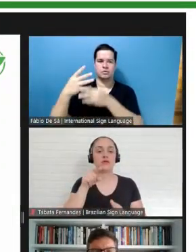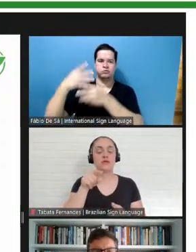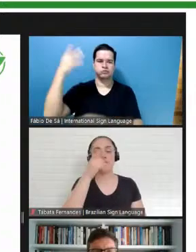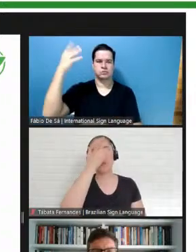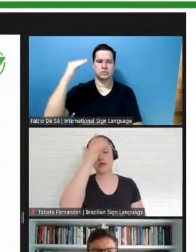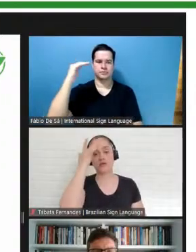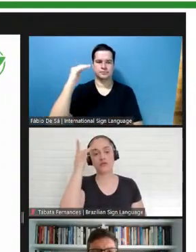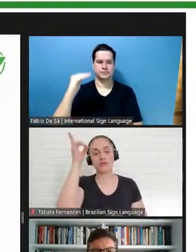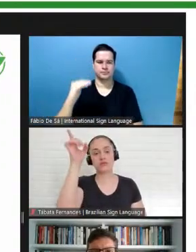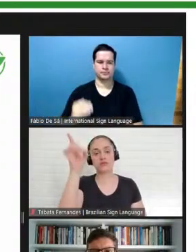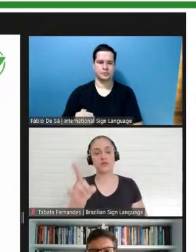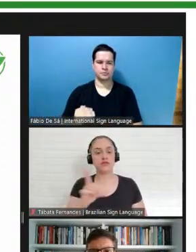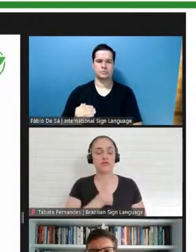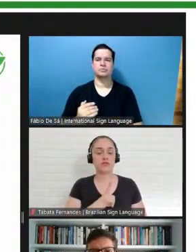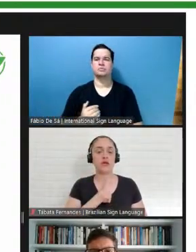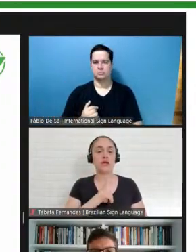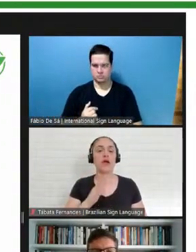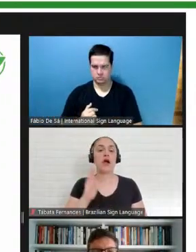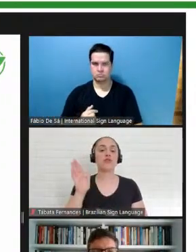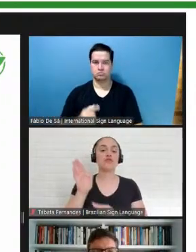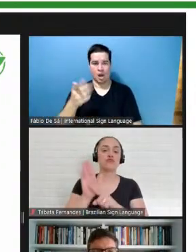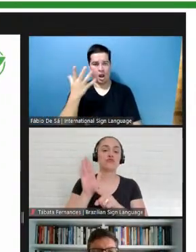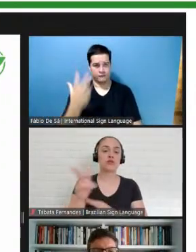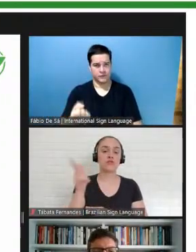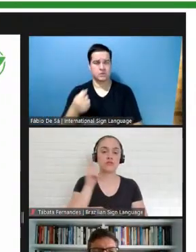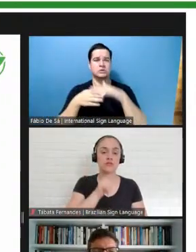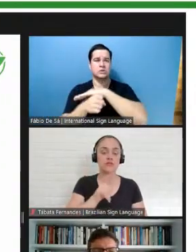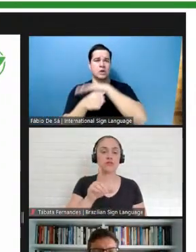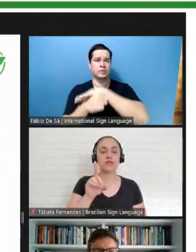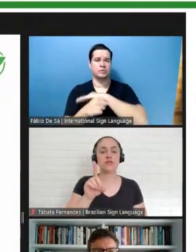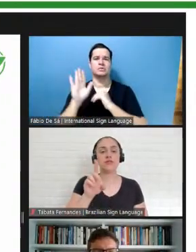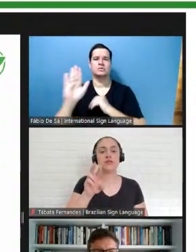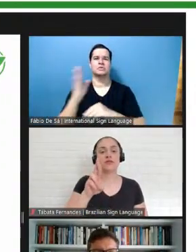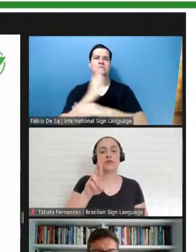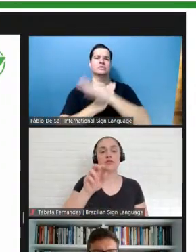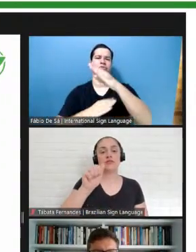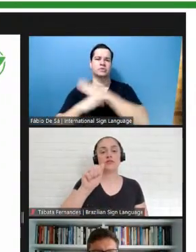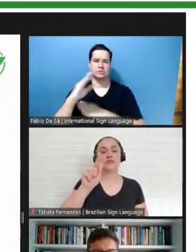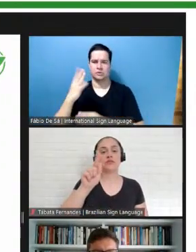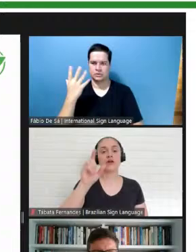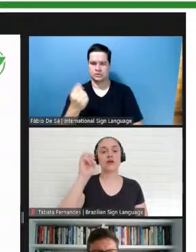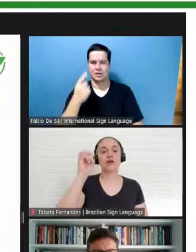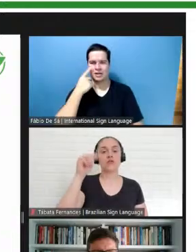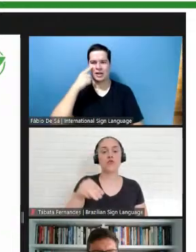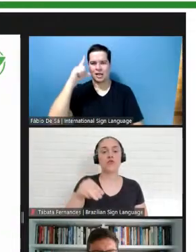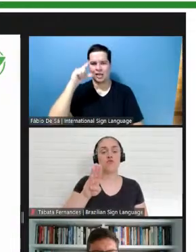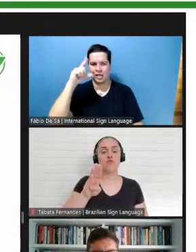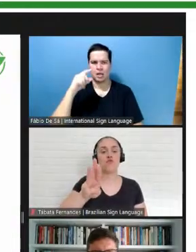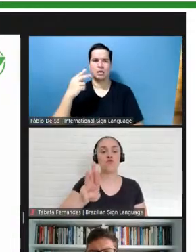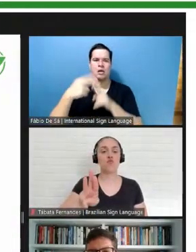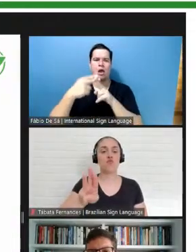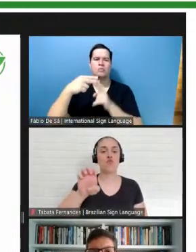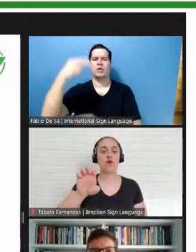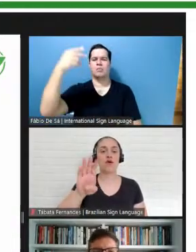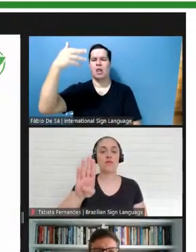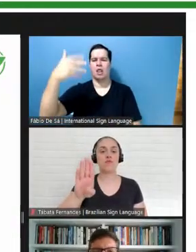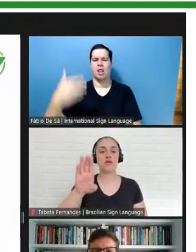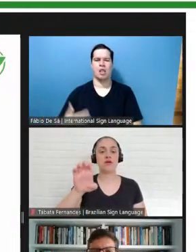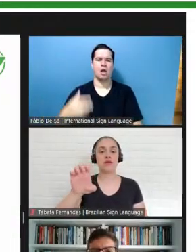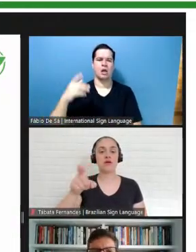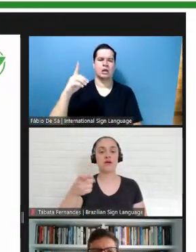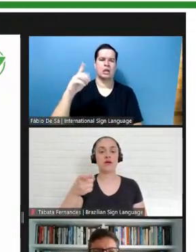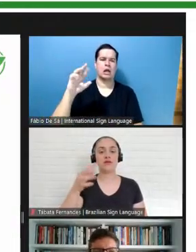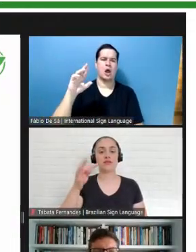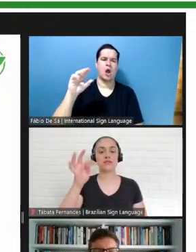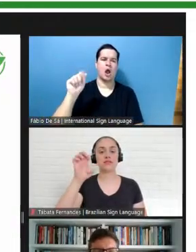classroom. So Dragon Web Extension, for example, is a speech-to-text function. If I have a student